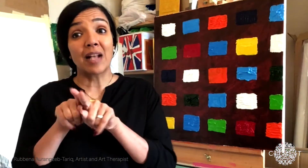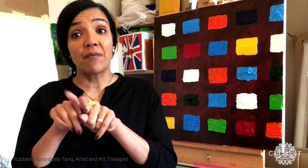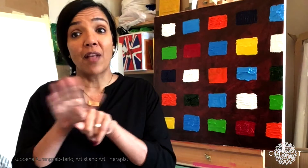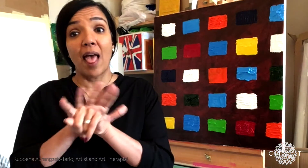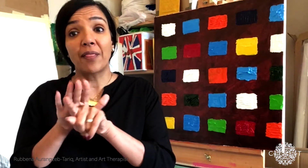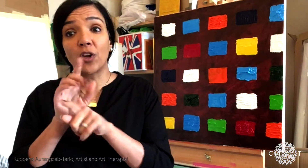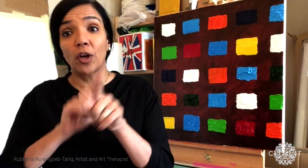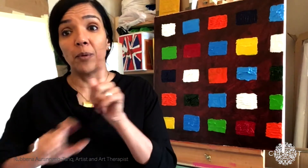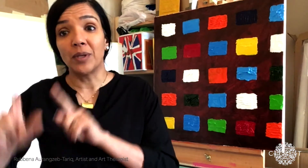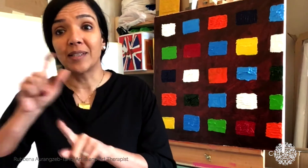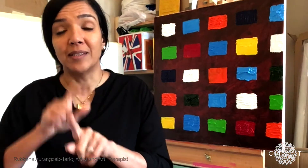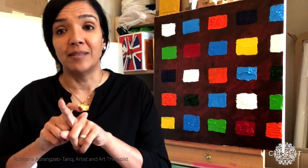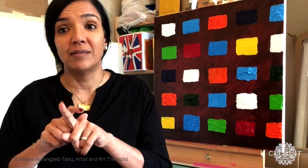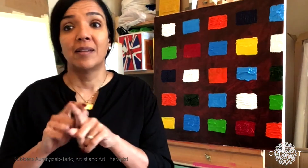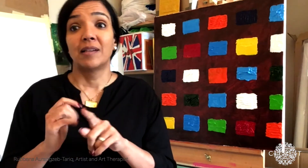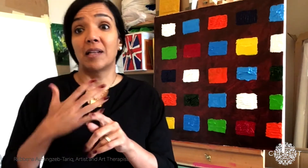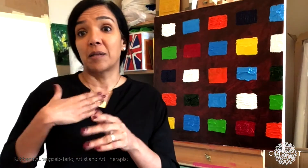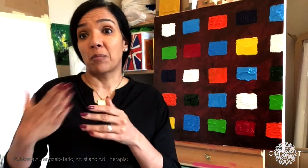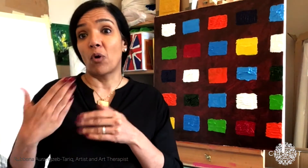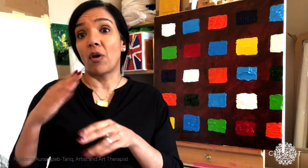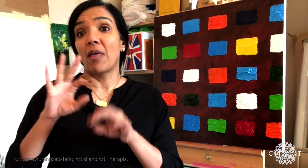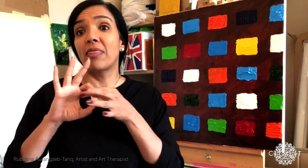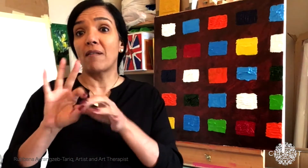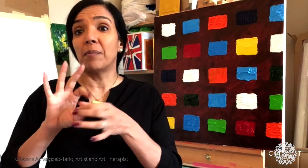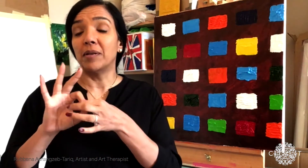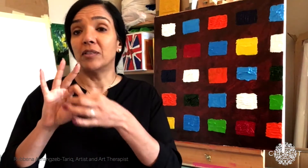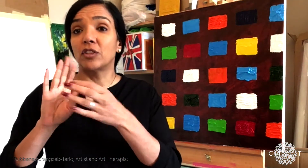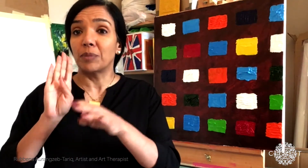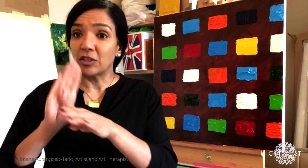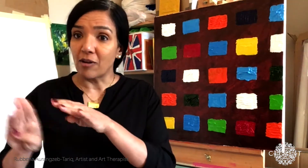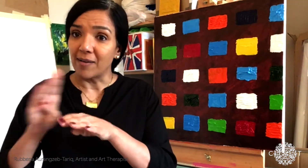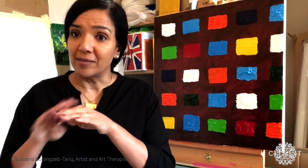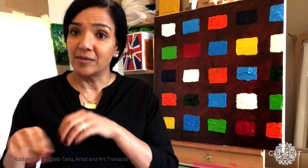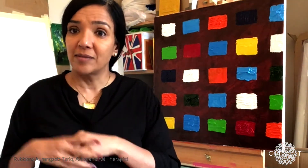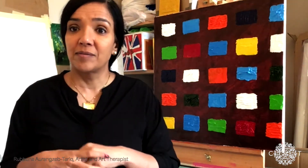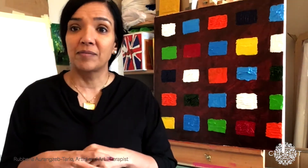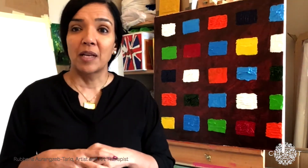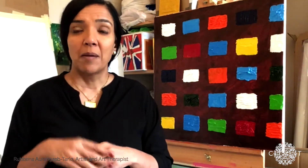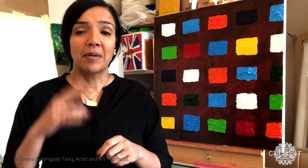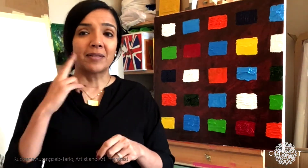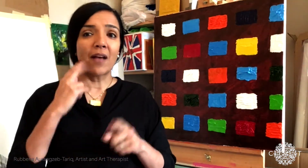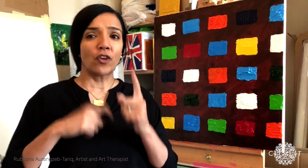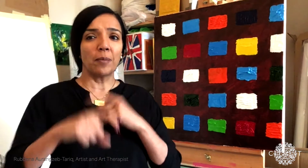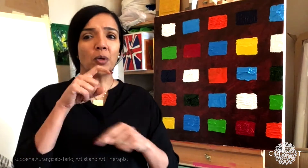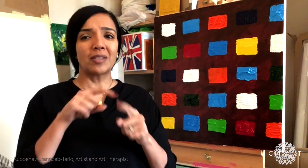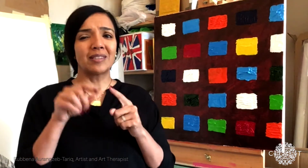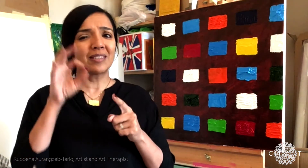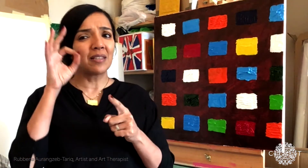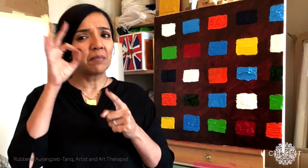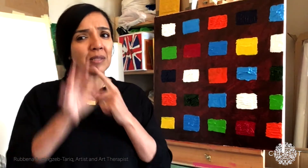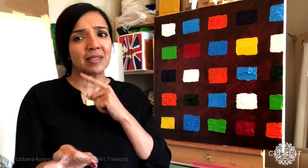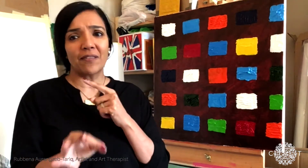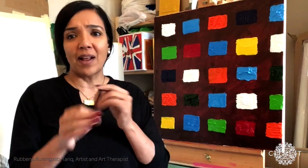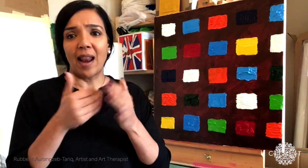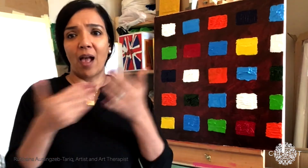for ethnic community, and there's more therapists to be trained. But deaf communities in specific